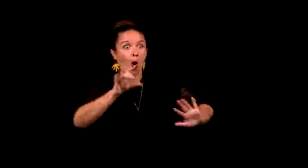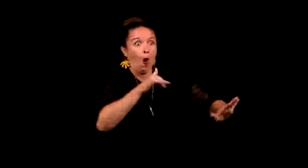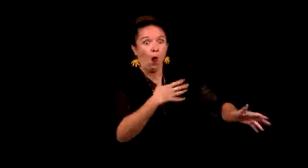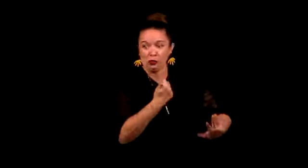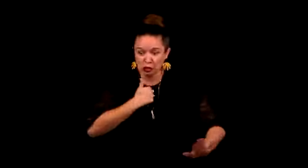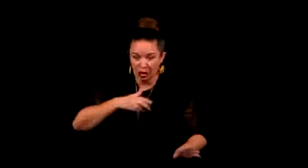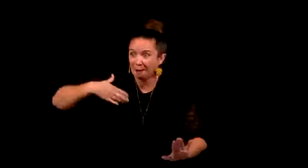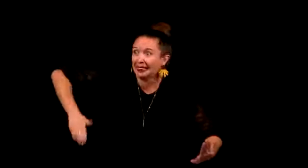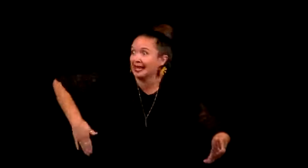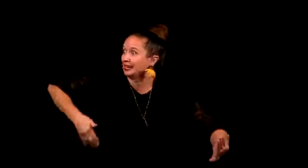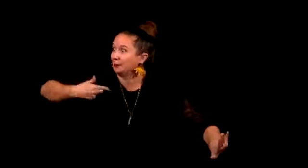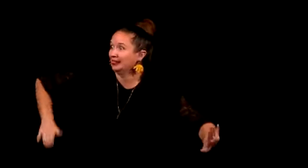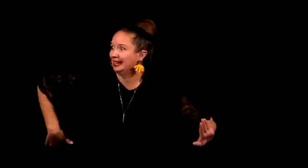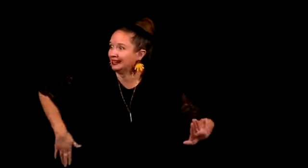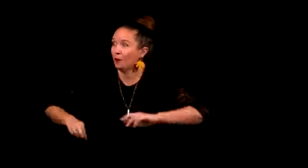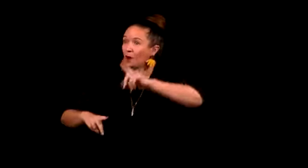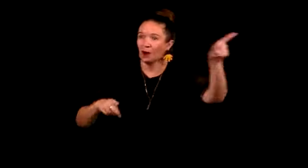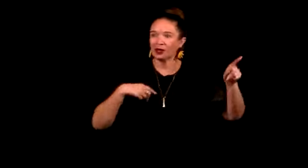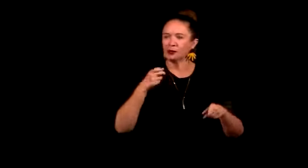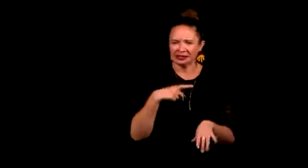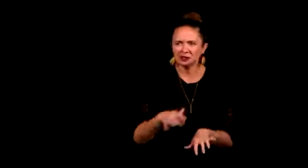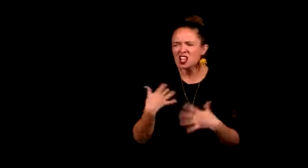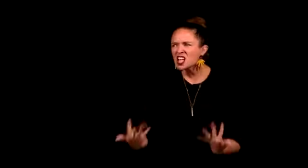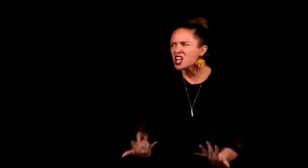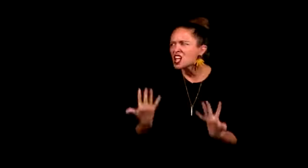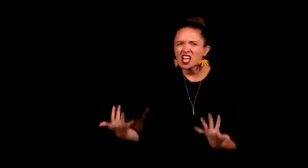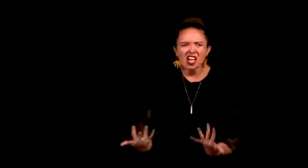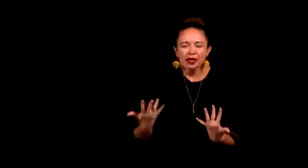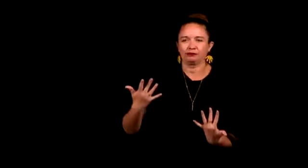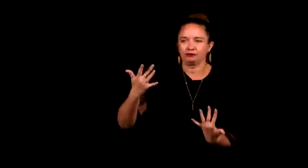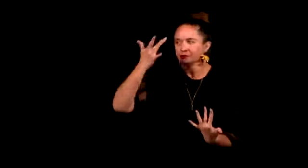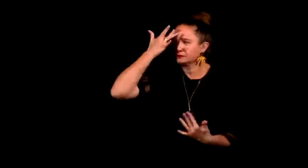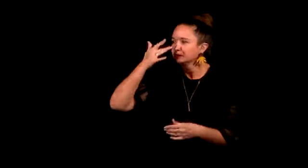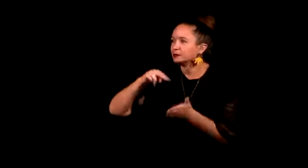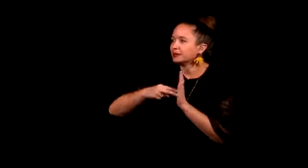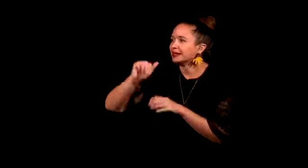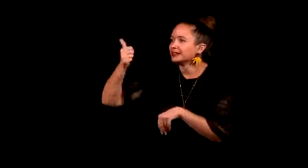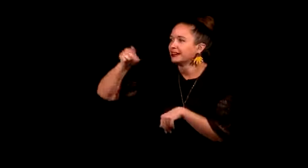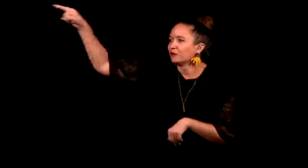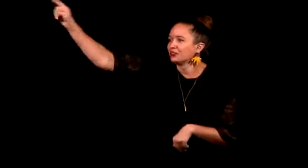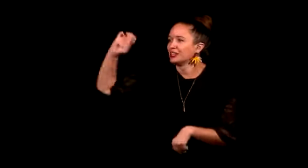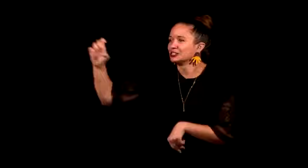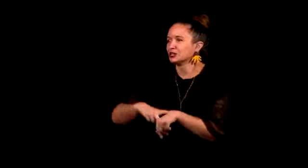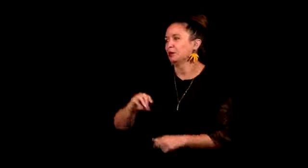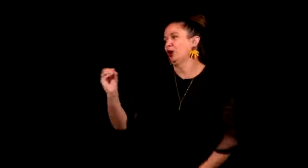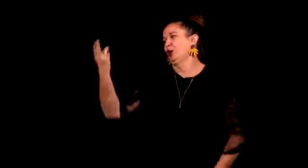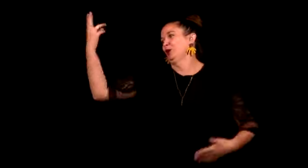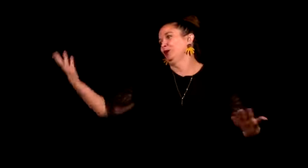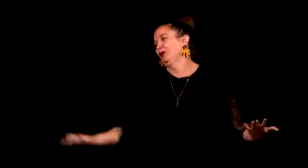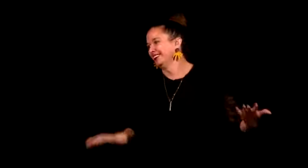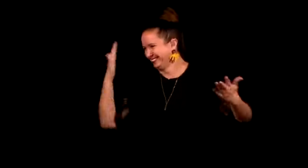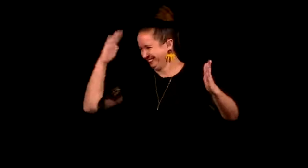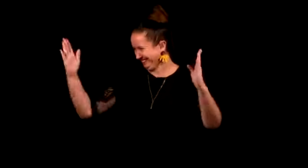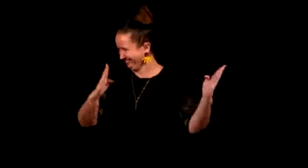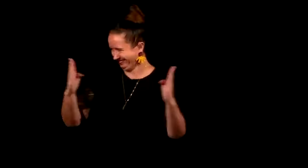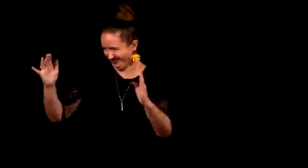You know, like if you have to go, like, for example, oh, I was supposed to have a meeting. Oh, no, wait, the meeting was Eastern Standard Time and I was at the wrong time.